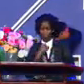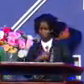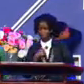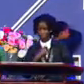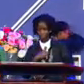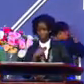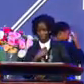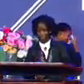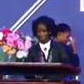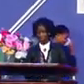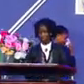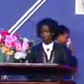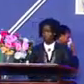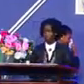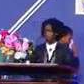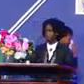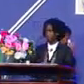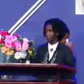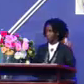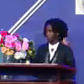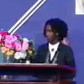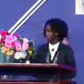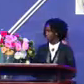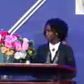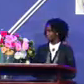I thank God that we are here with him.